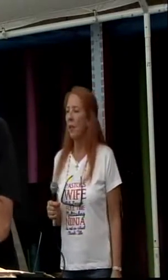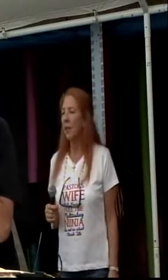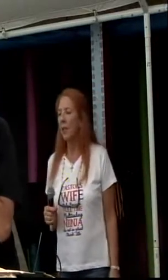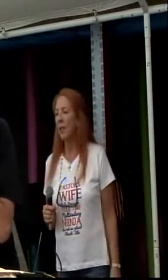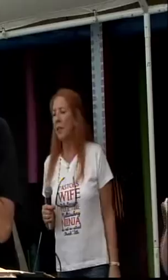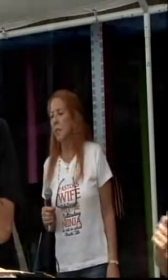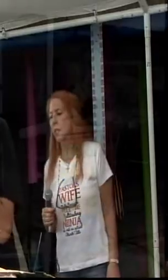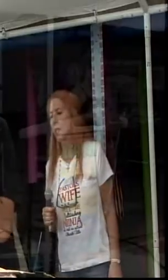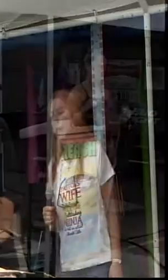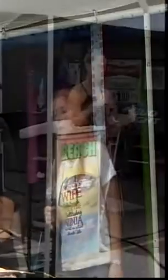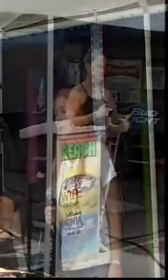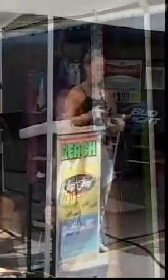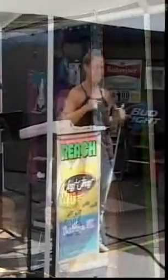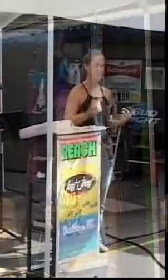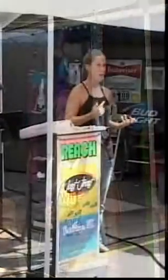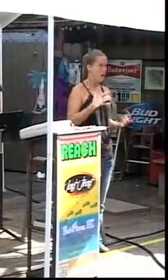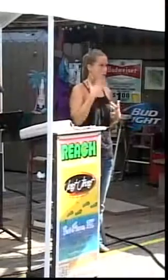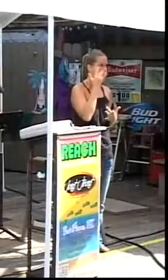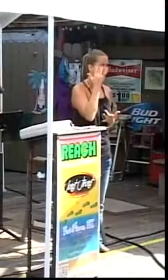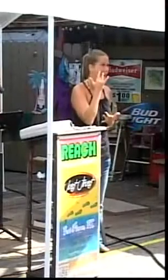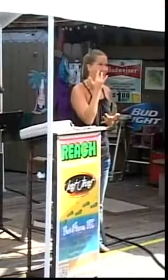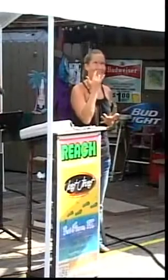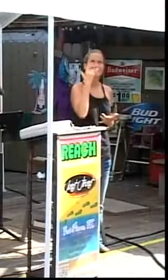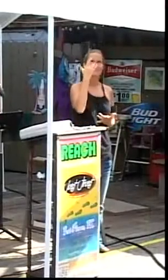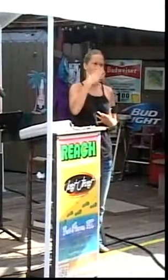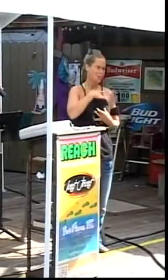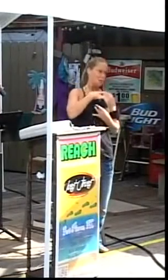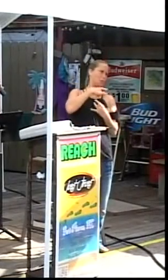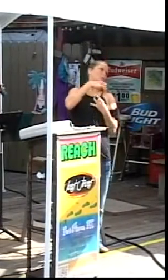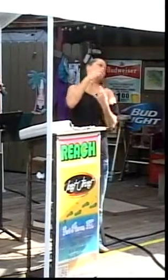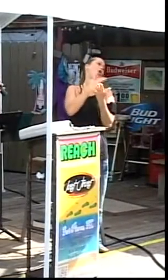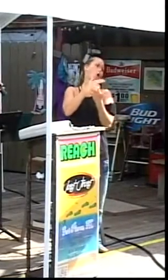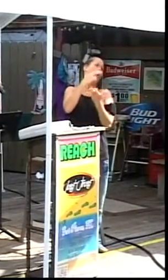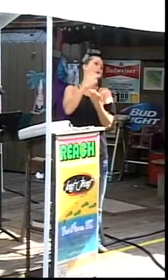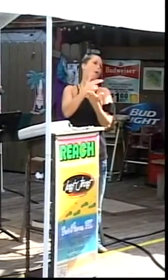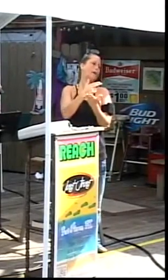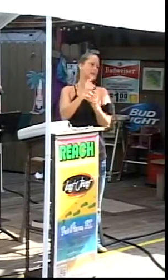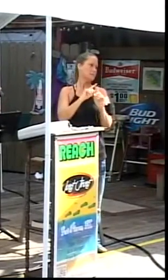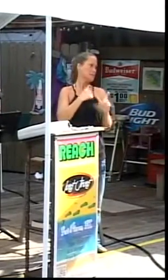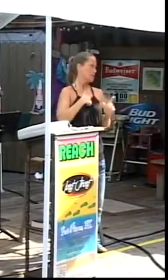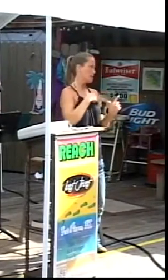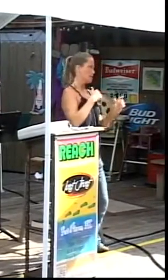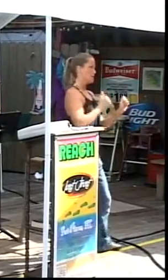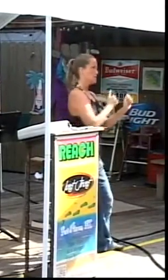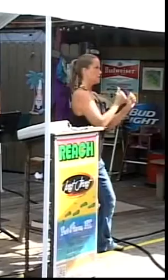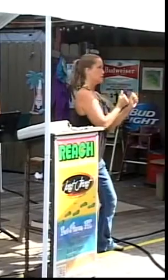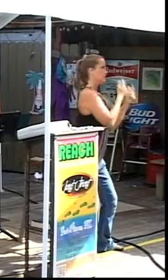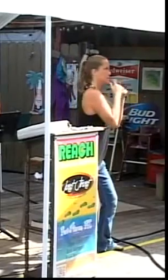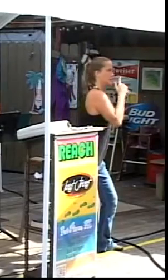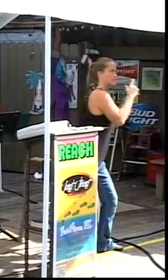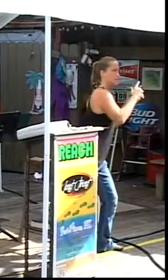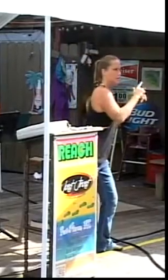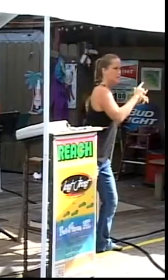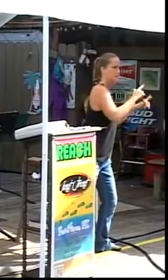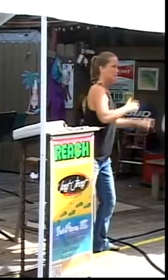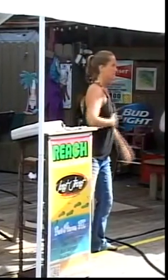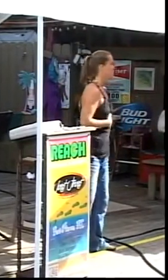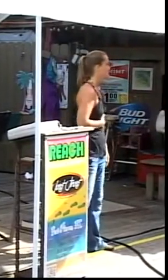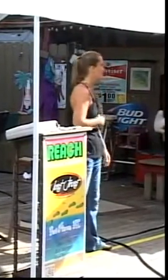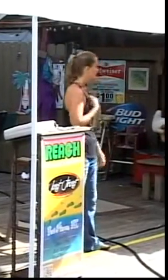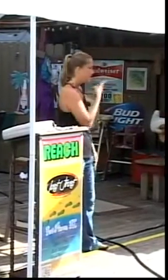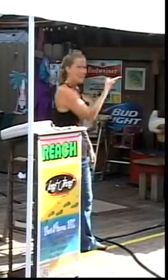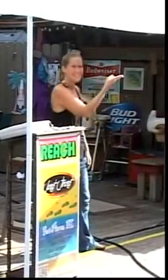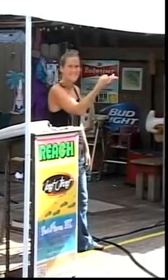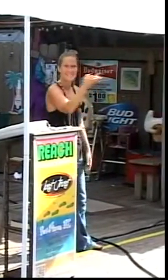For holiness is calling in the midst of courting fame. 'Cause as I see the trust in